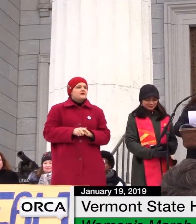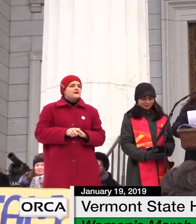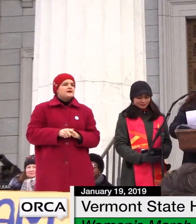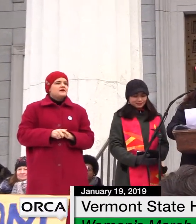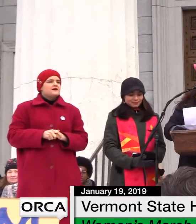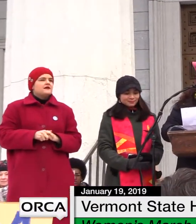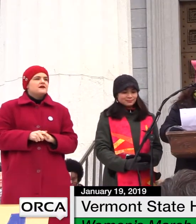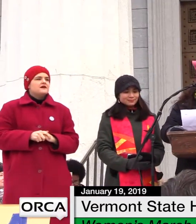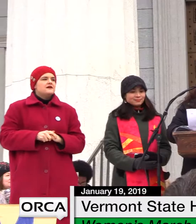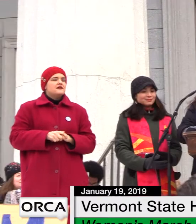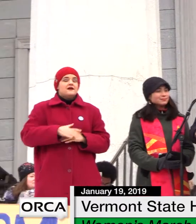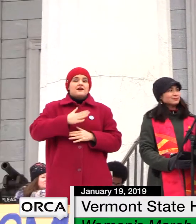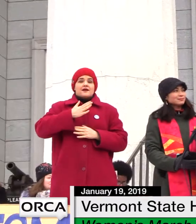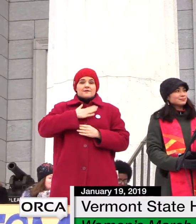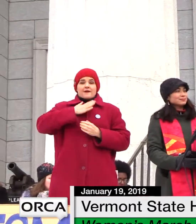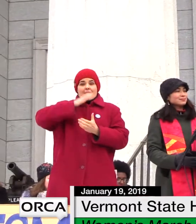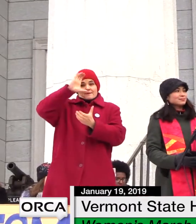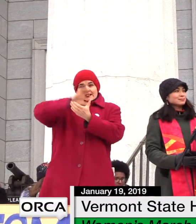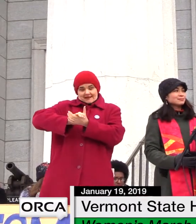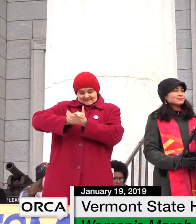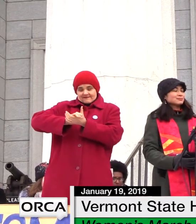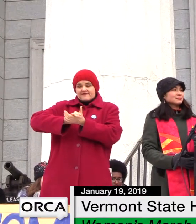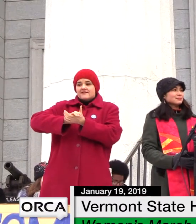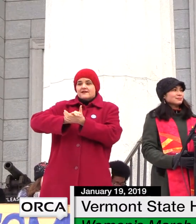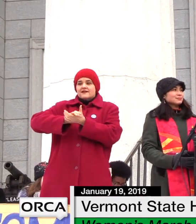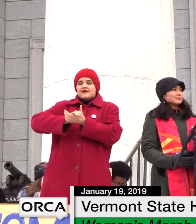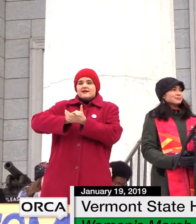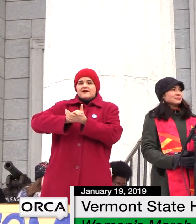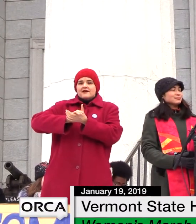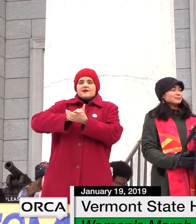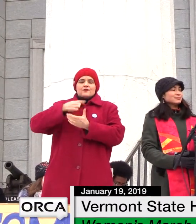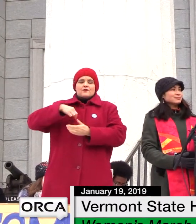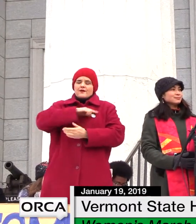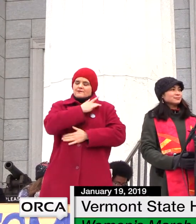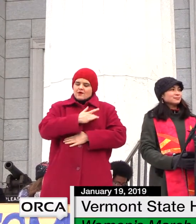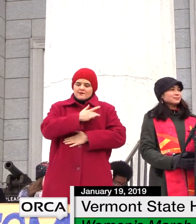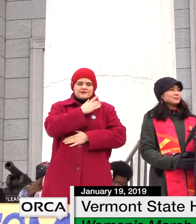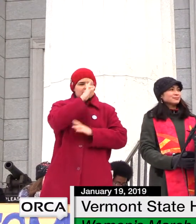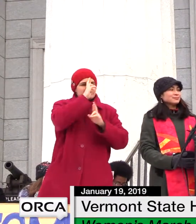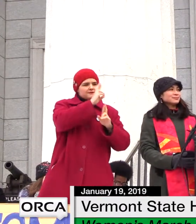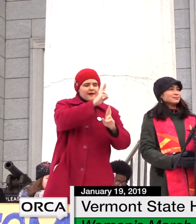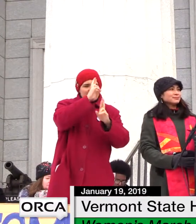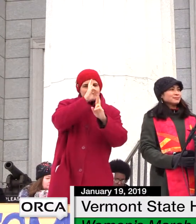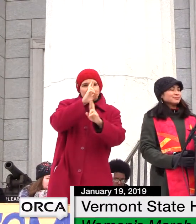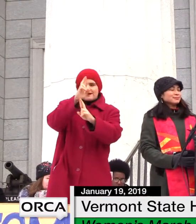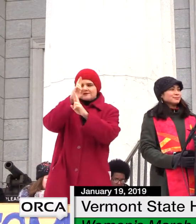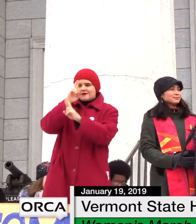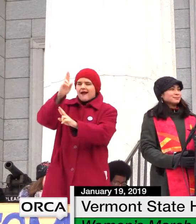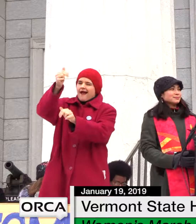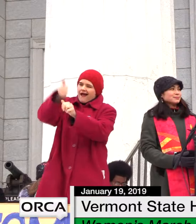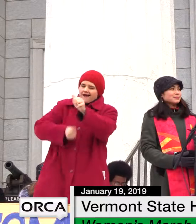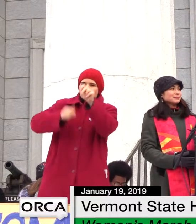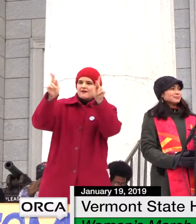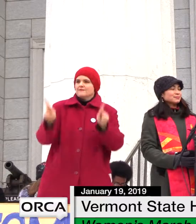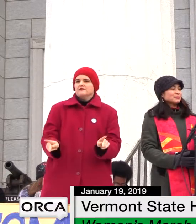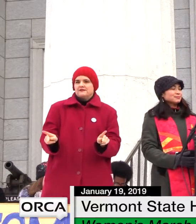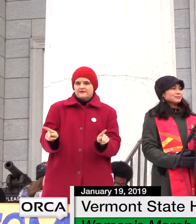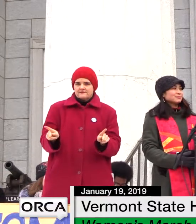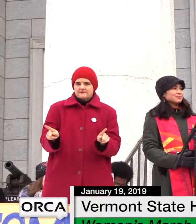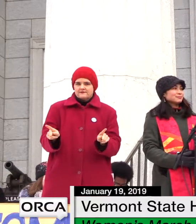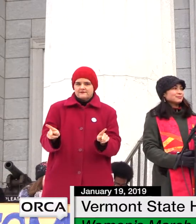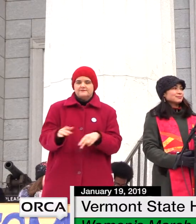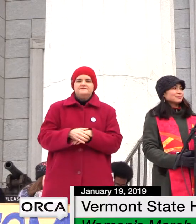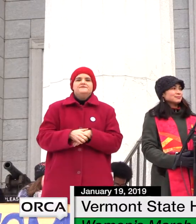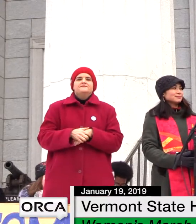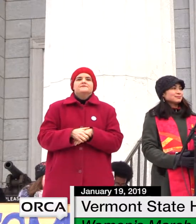In my faith tradition, we promise to respect the dignity of every human being. And in my